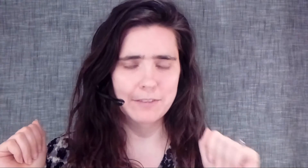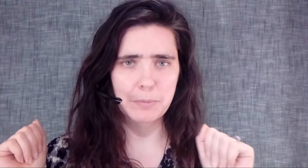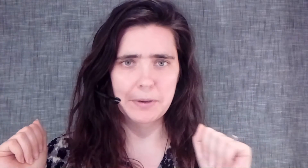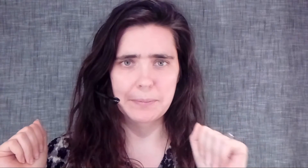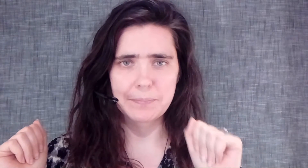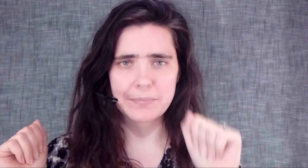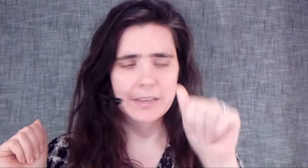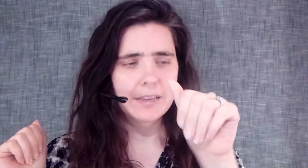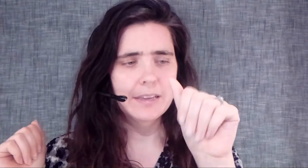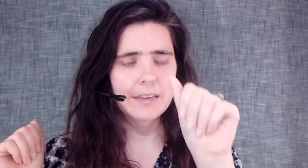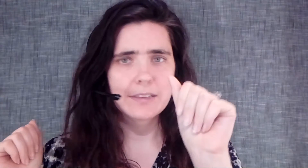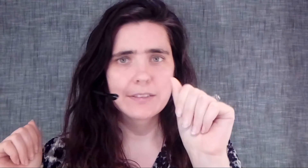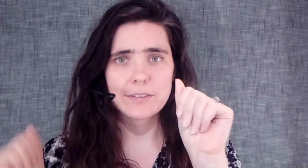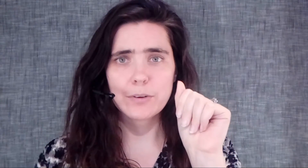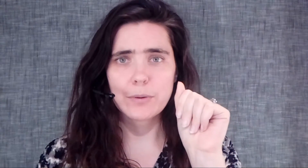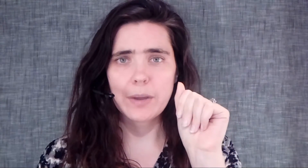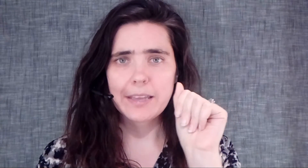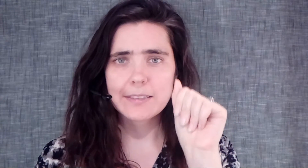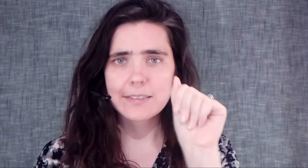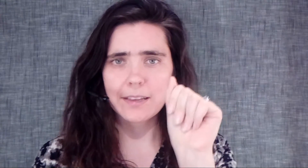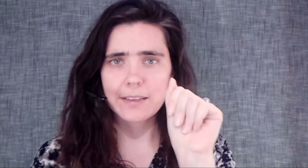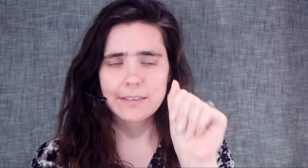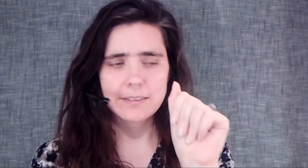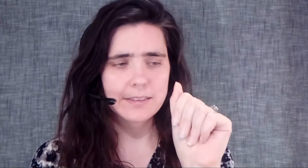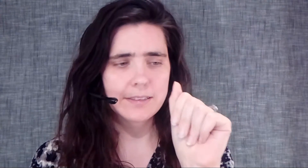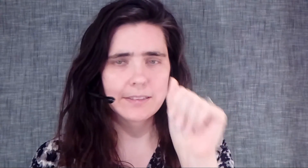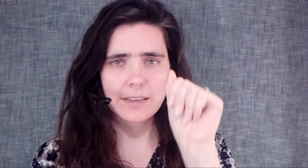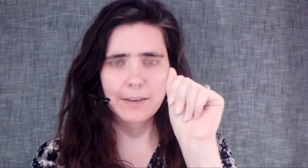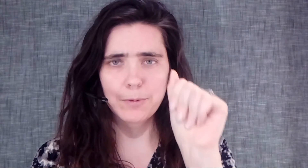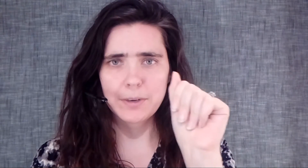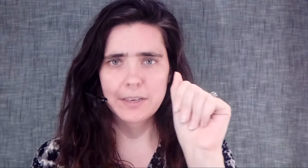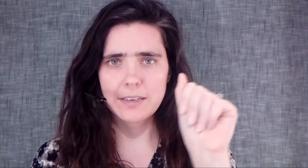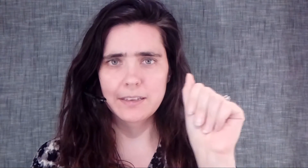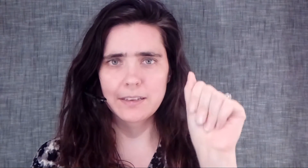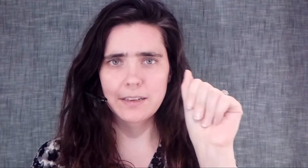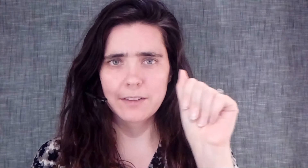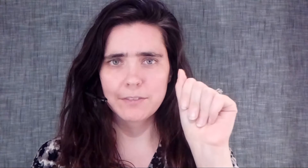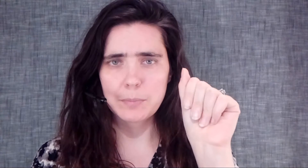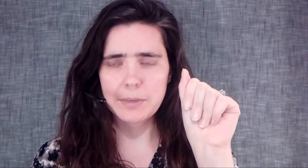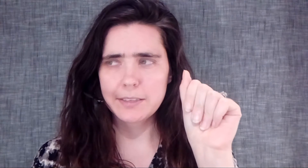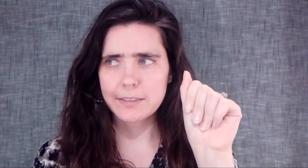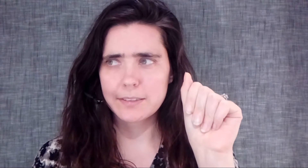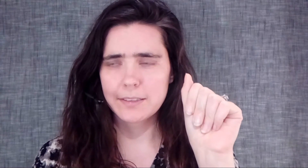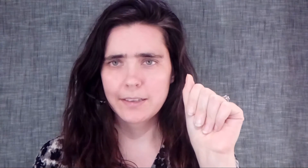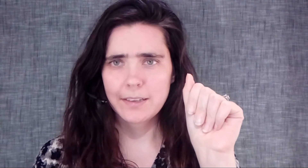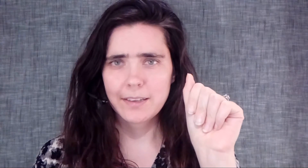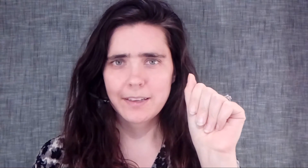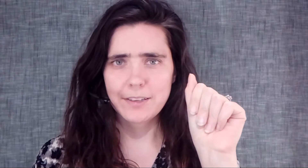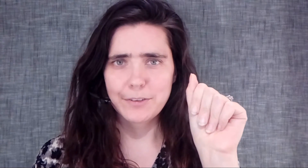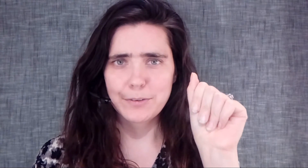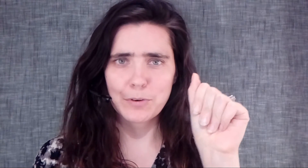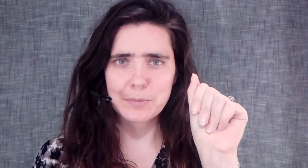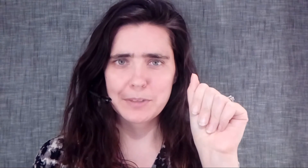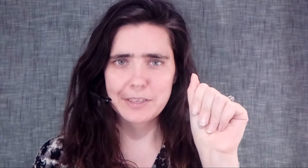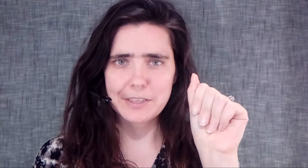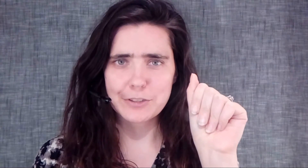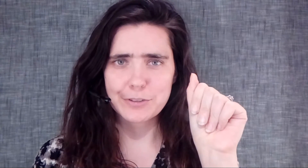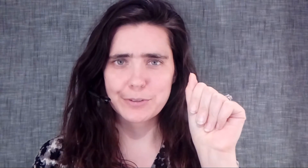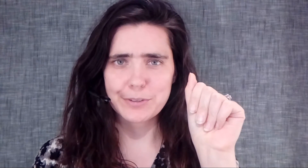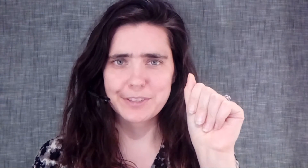alphabet. So ASL is a one-handed alphabet. You normally should do